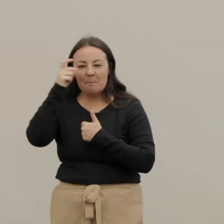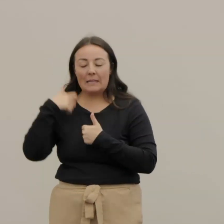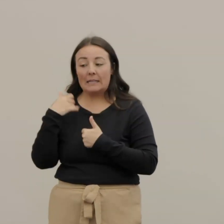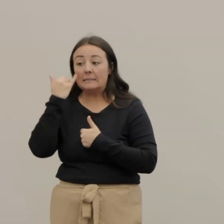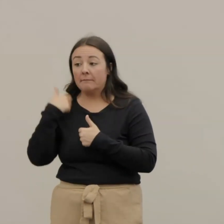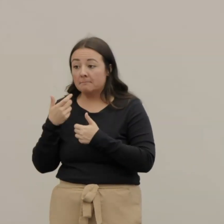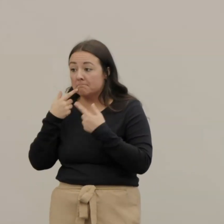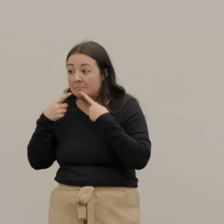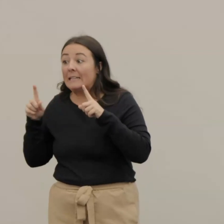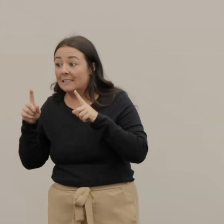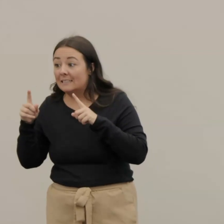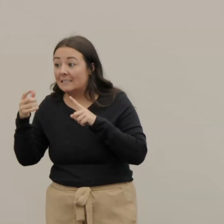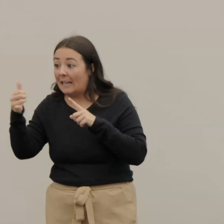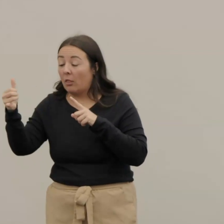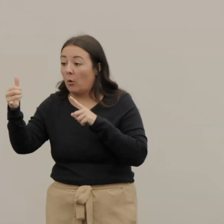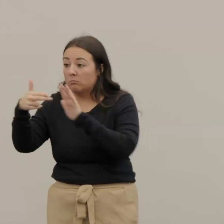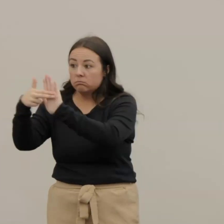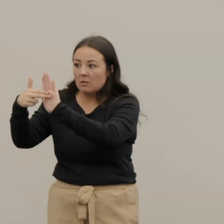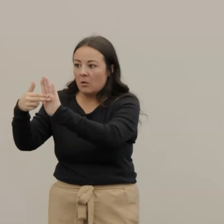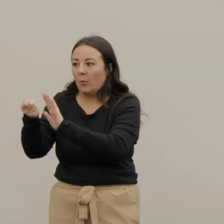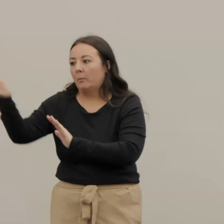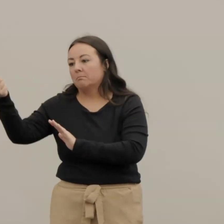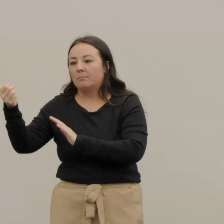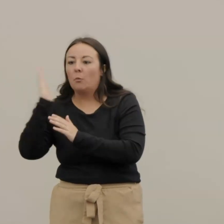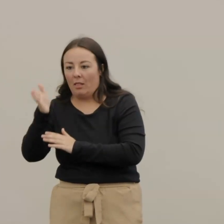succeed. It also gives me reading level.